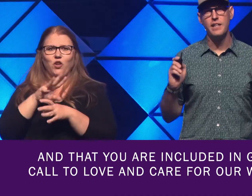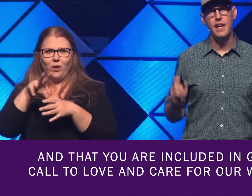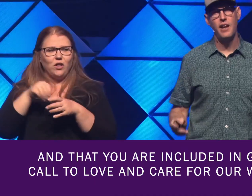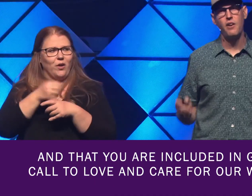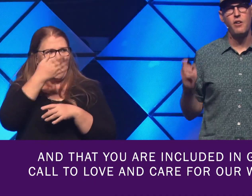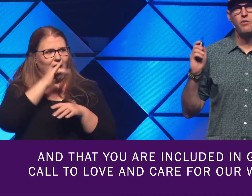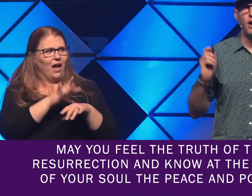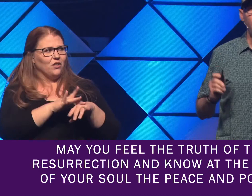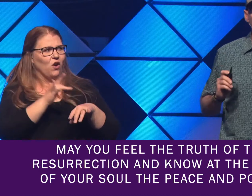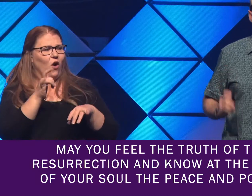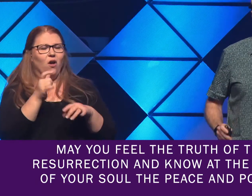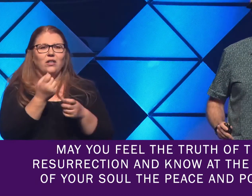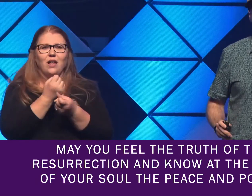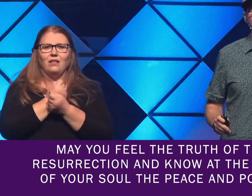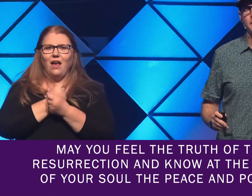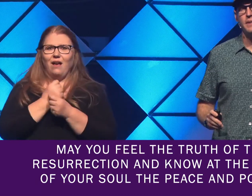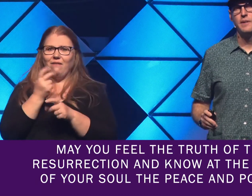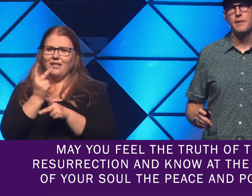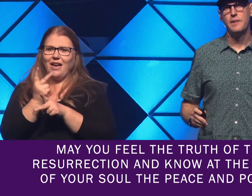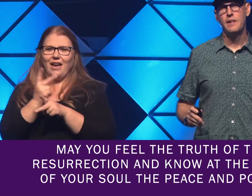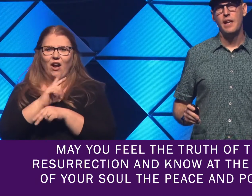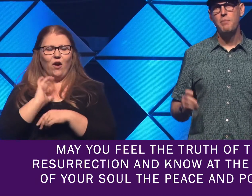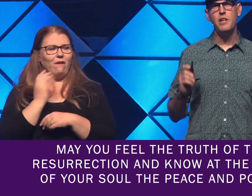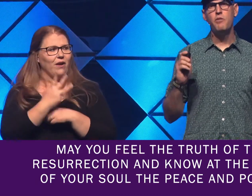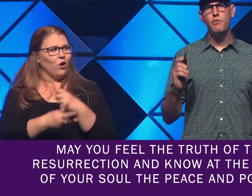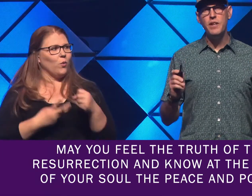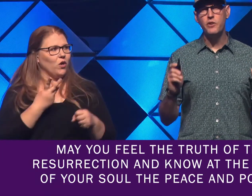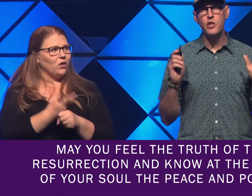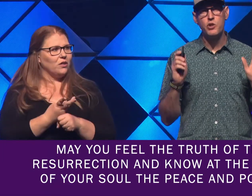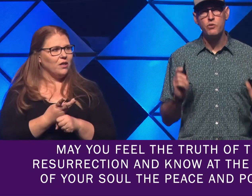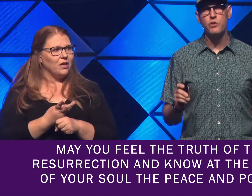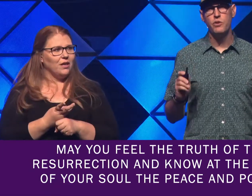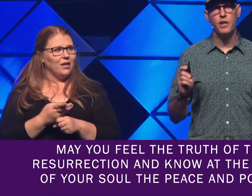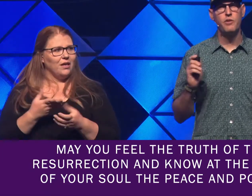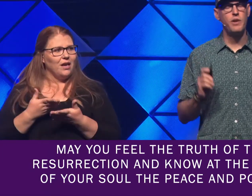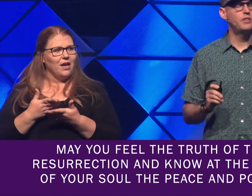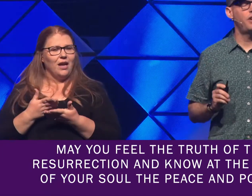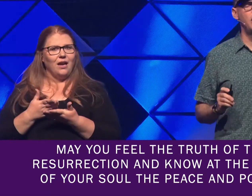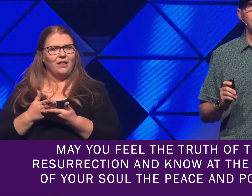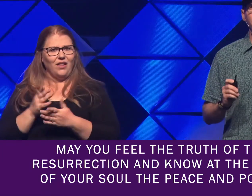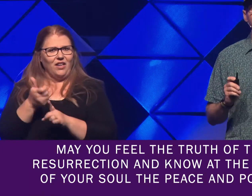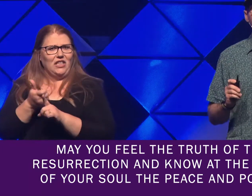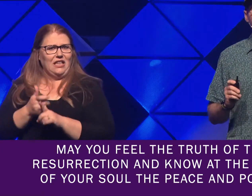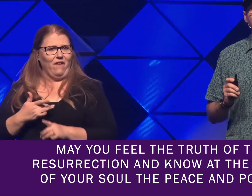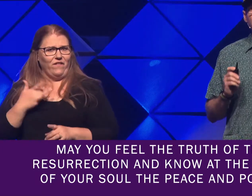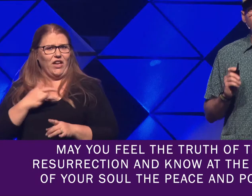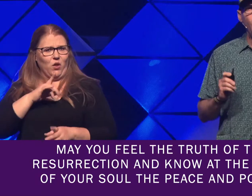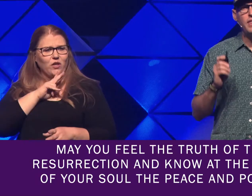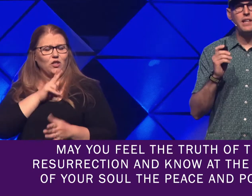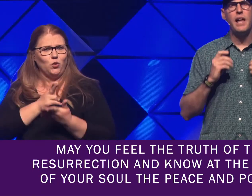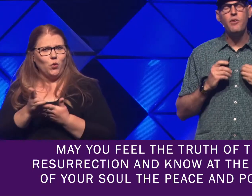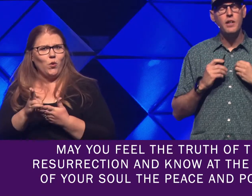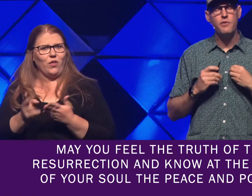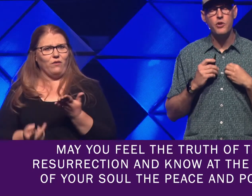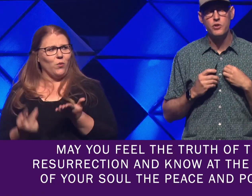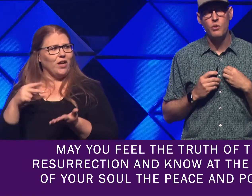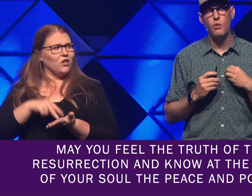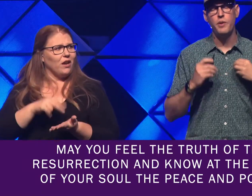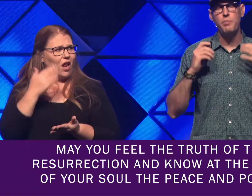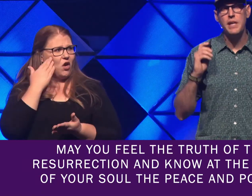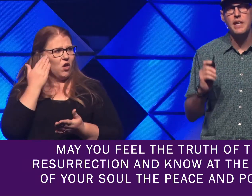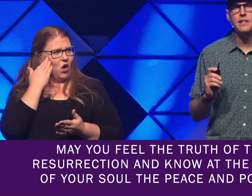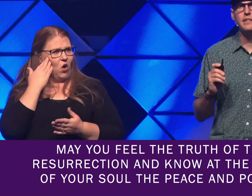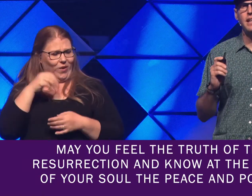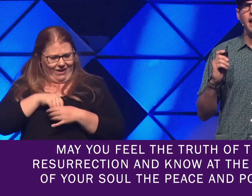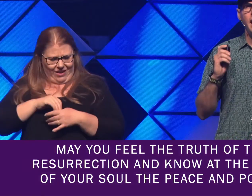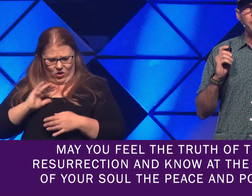love and care for our world. And may you feel the truth of the resurrection and know at the level of your soul